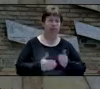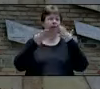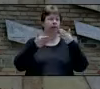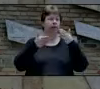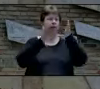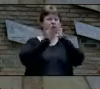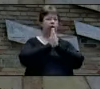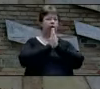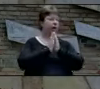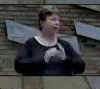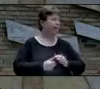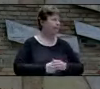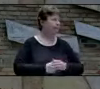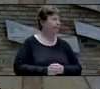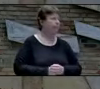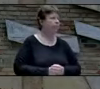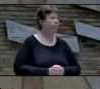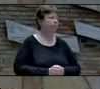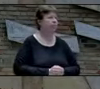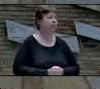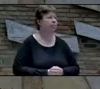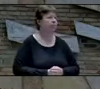Let us pray.